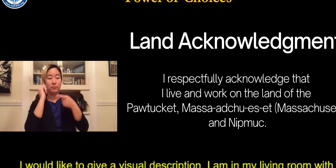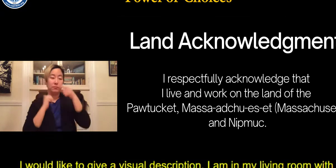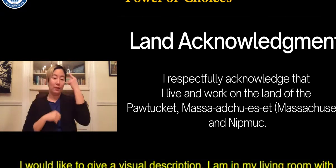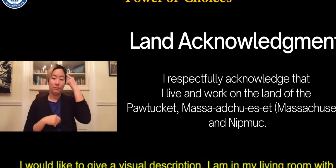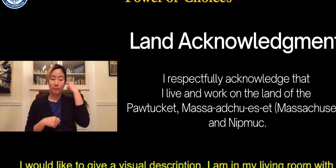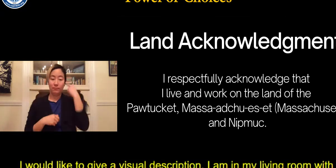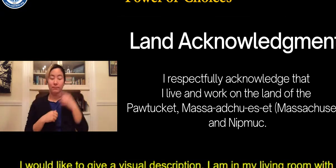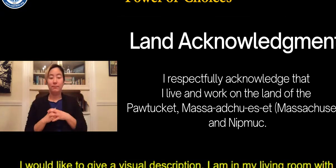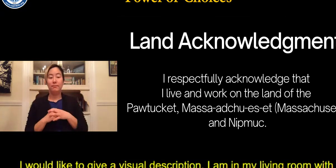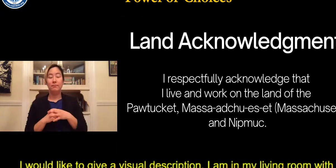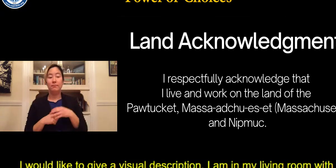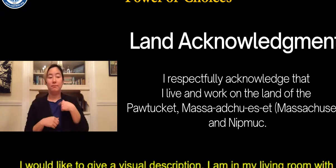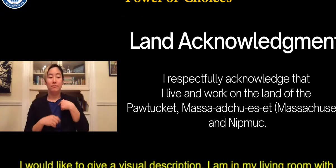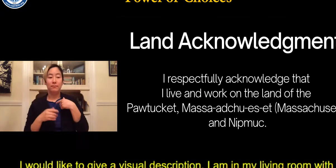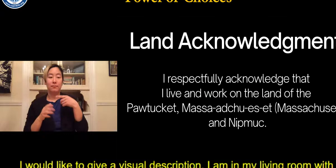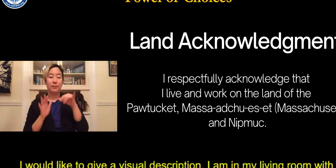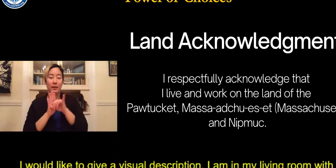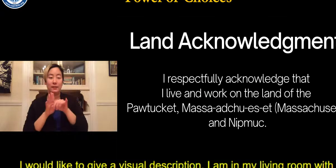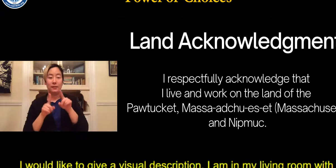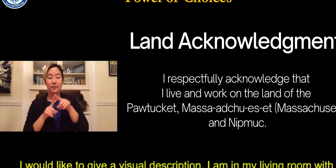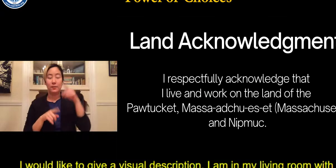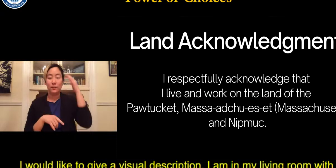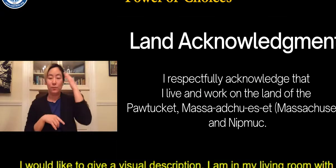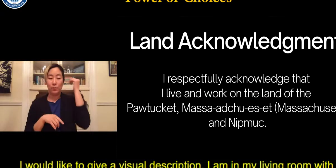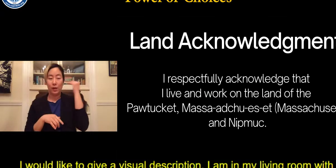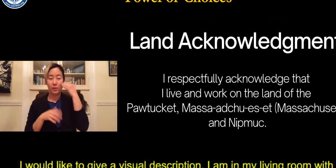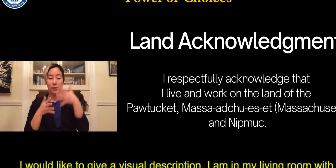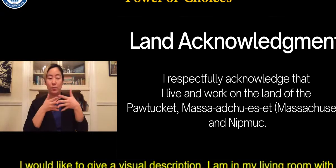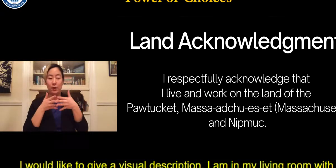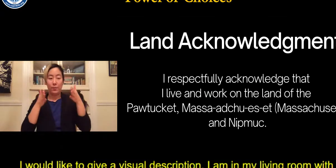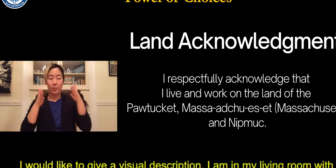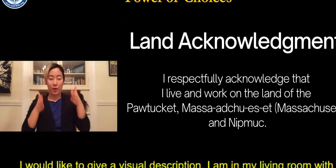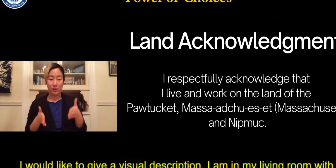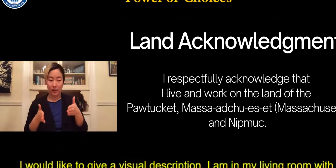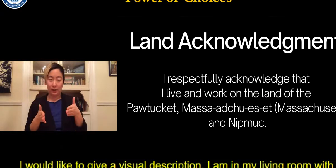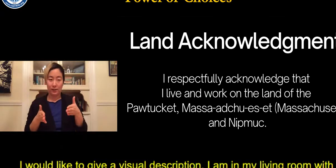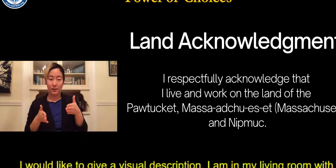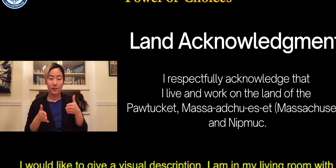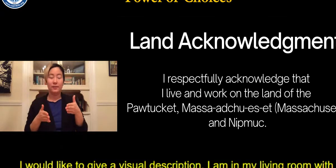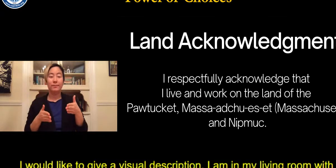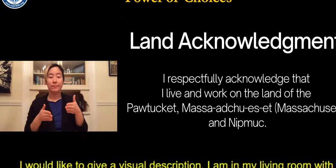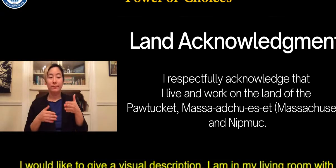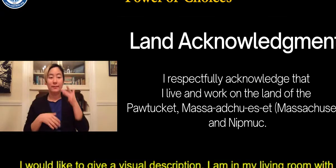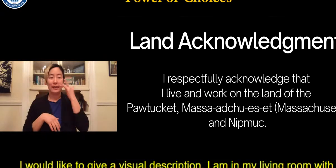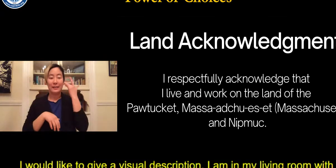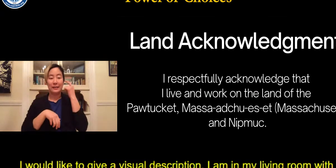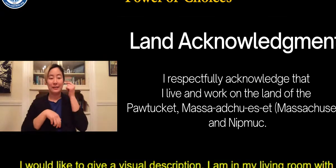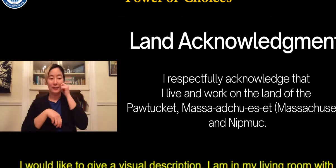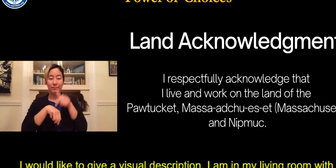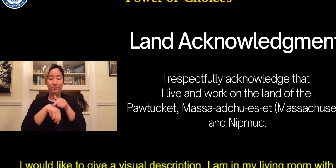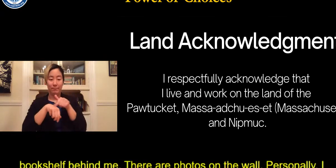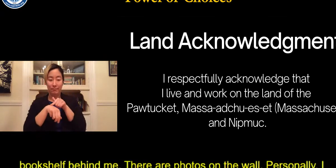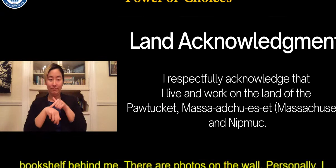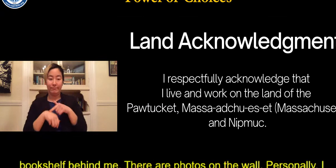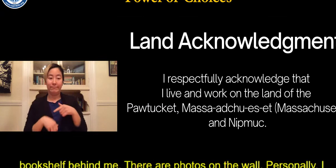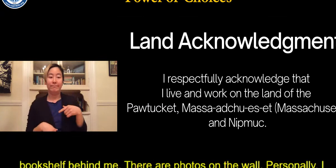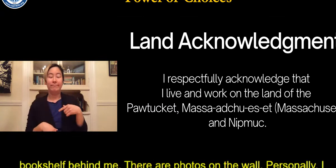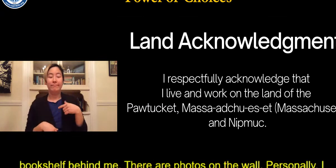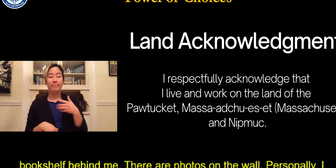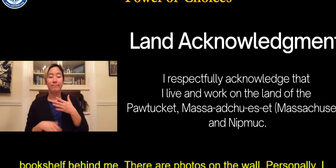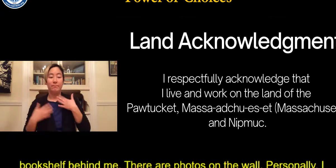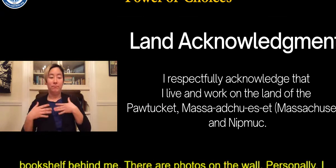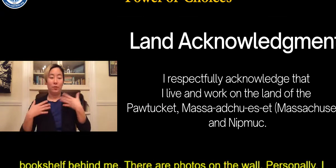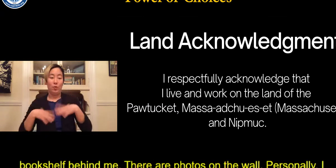Personally, I have short hair. It is dark or black on one side and blonde on the other. It is combed over to the side. I am